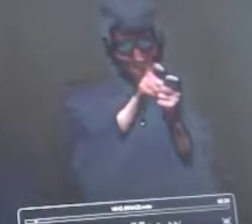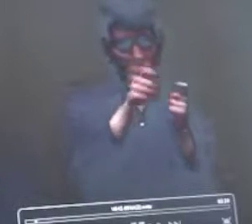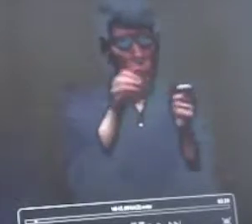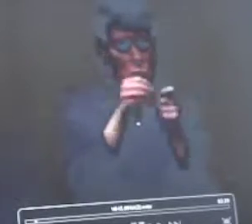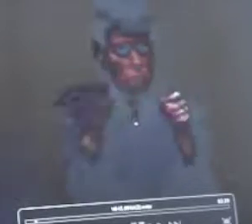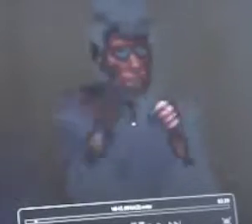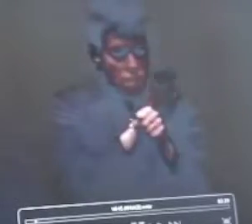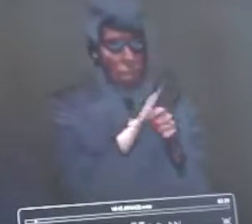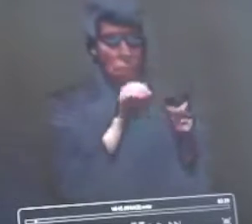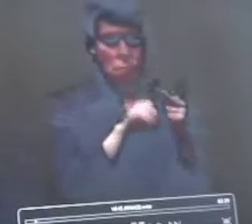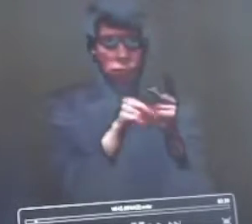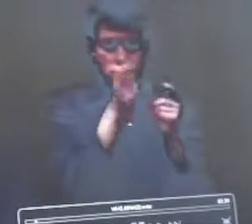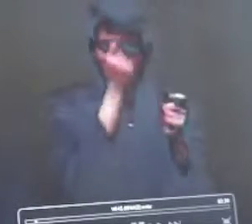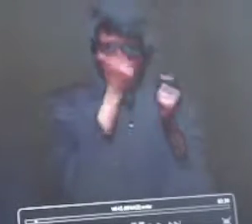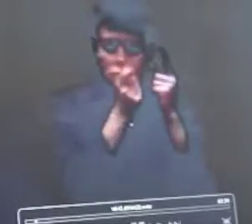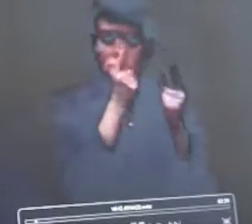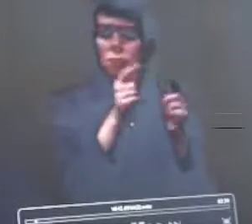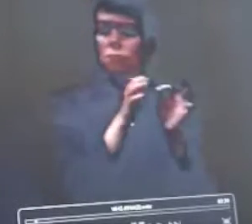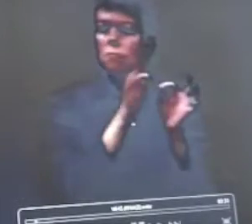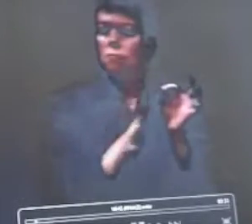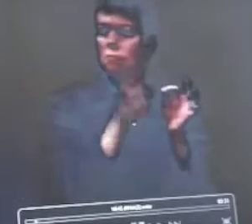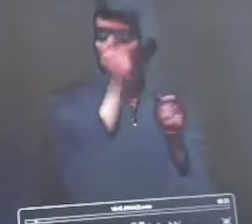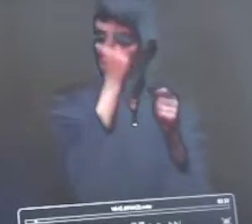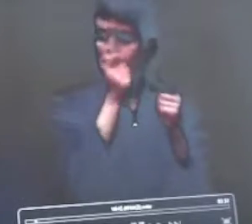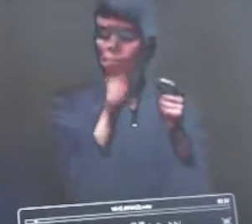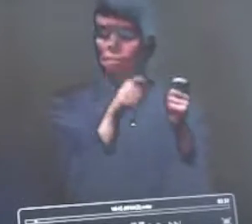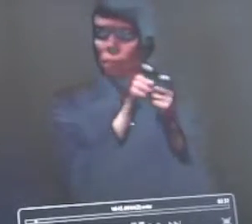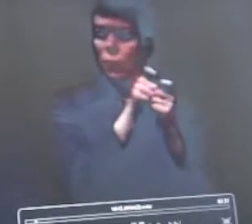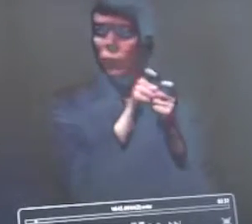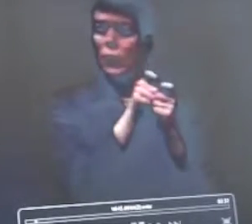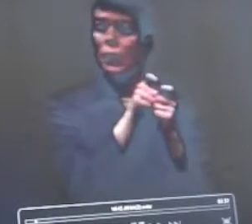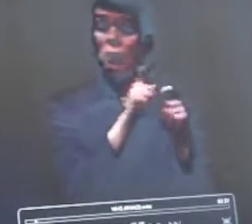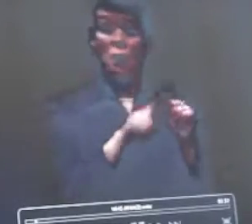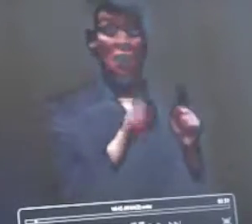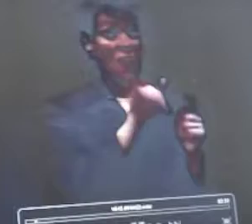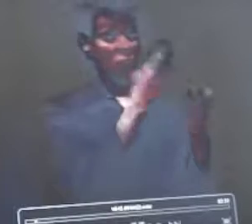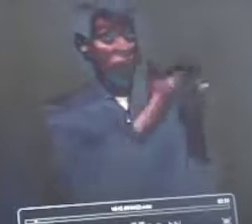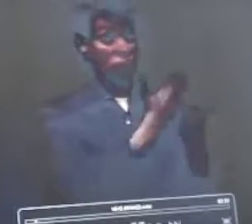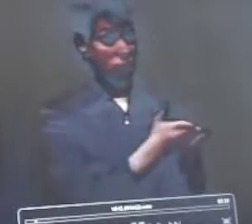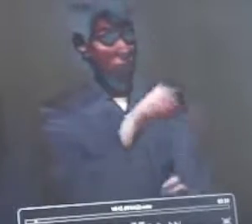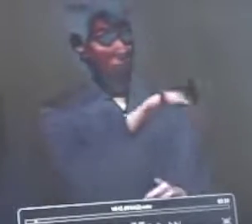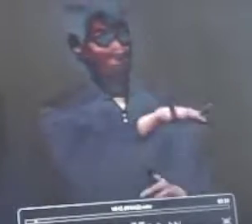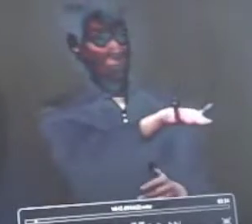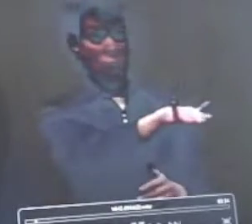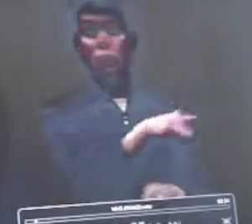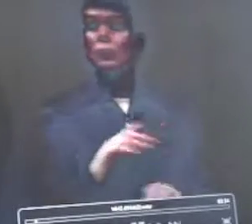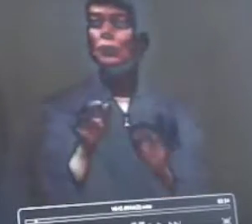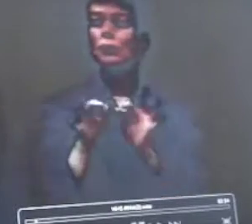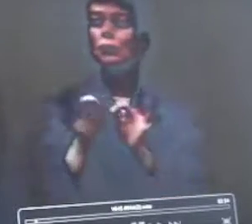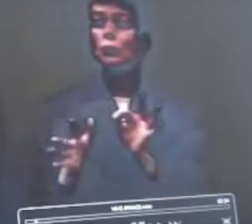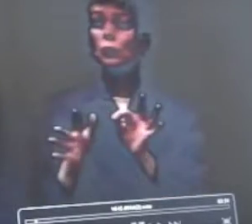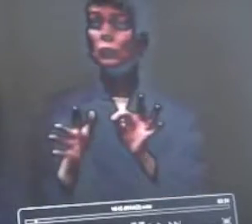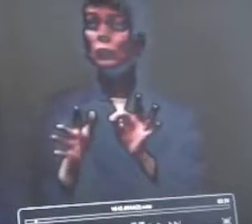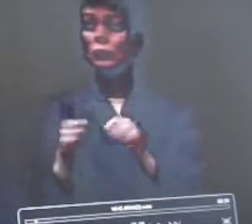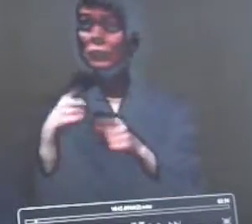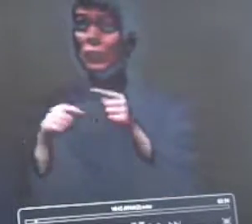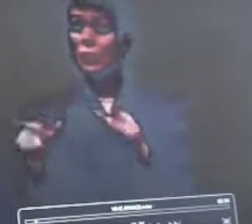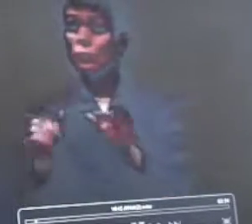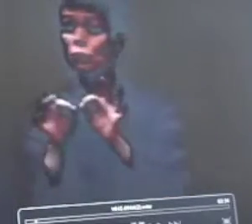spoken languages prove that consecutive interpreting is more accurate and more precise. The proof is there, but